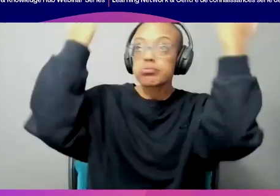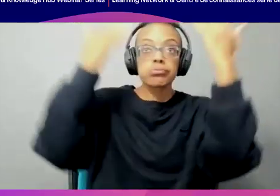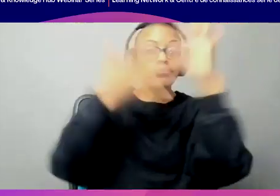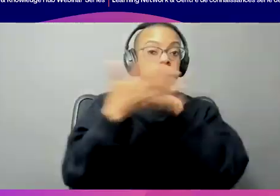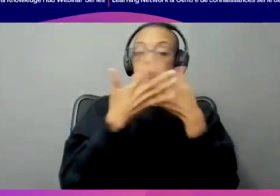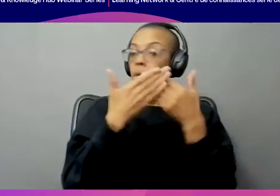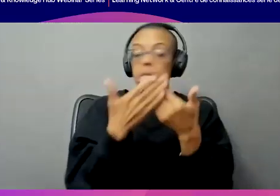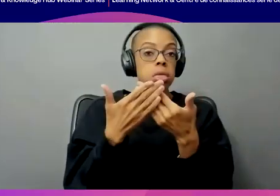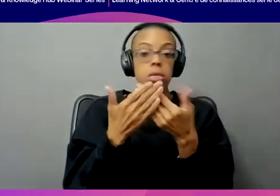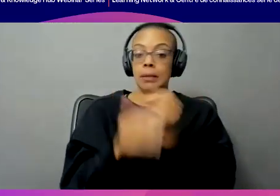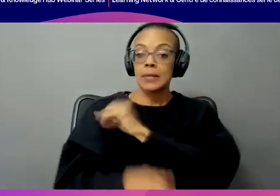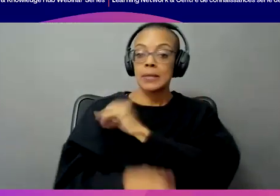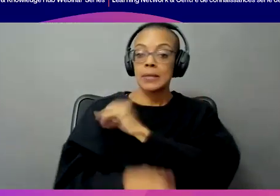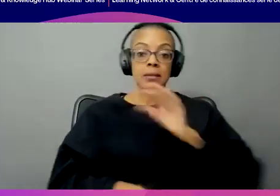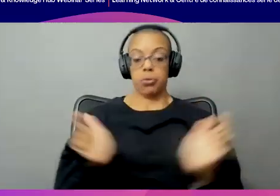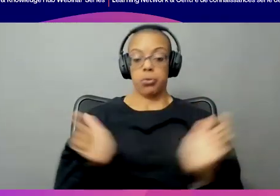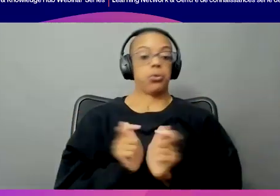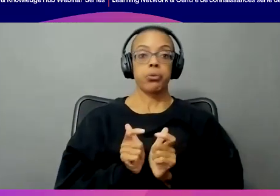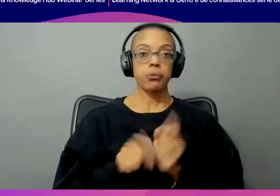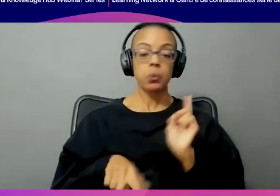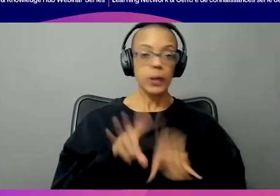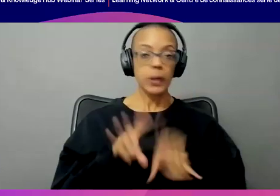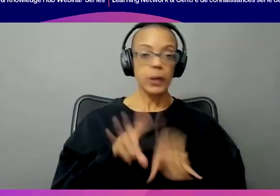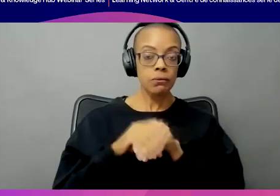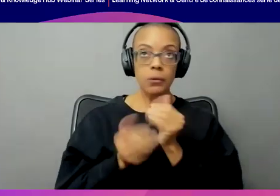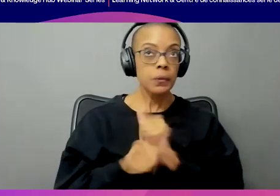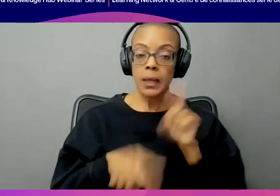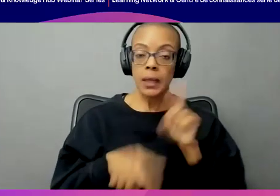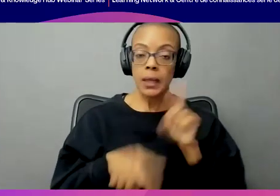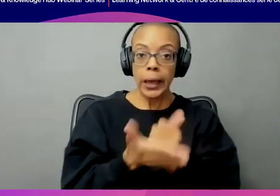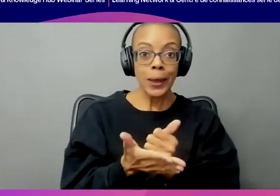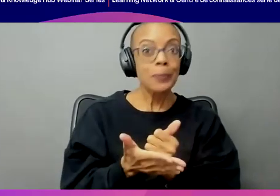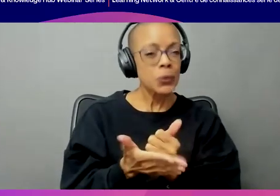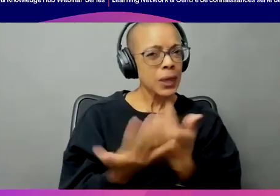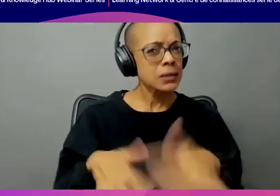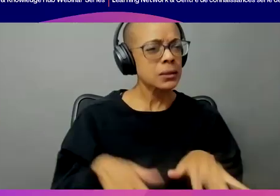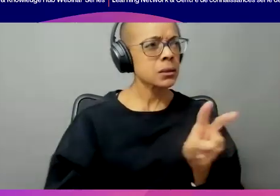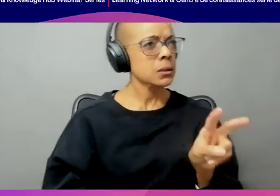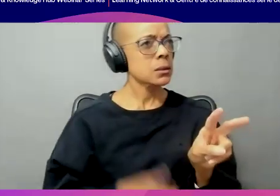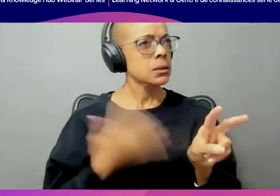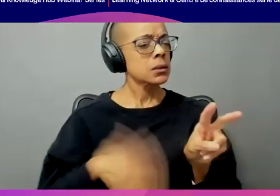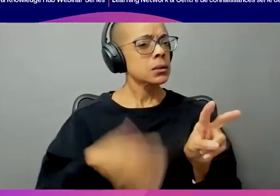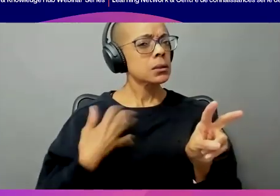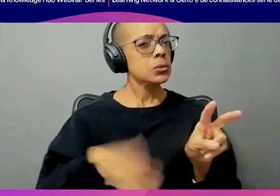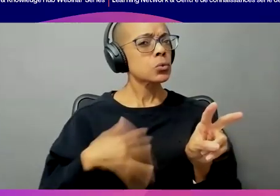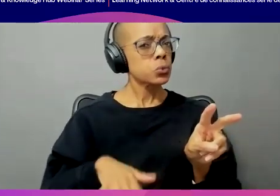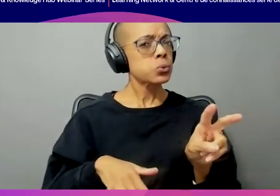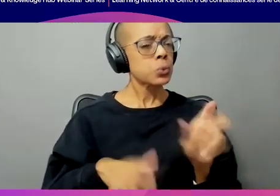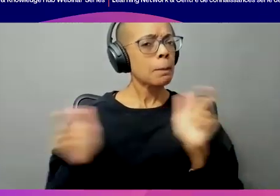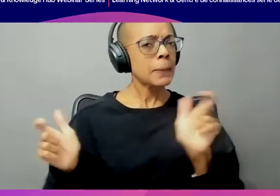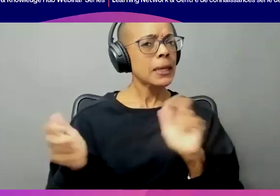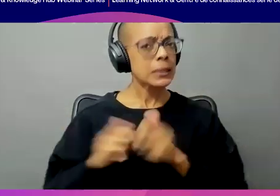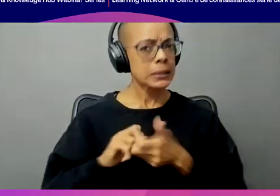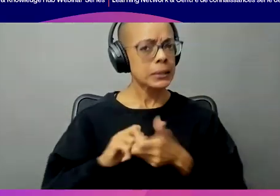participate in research. So that already is a big indicator. So that's the context I think that we're talking about that we need to take